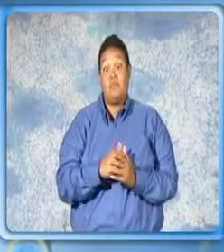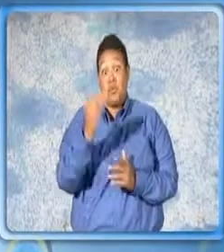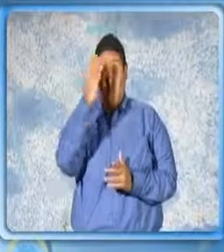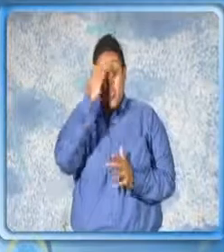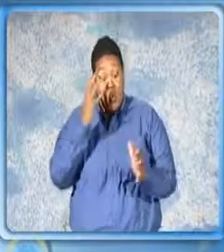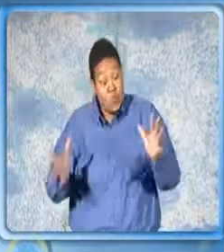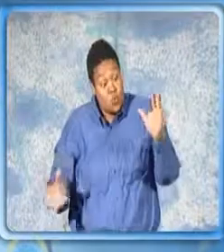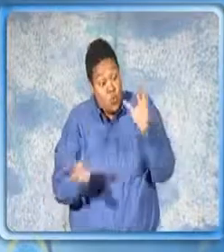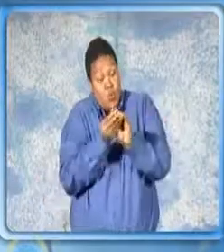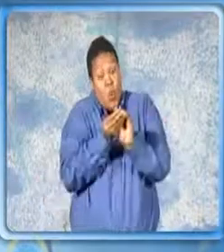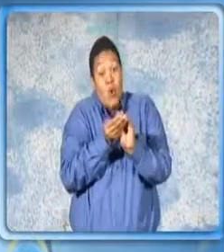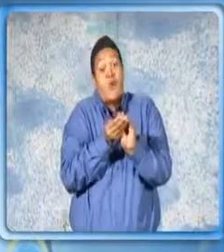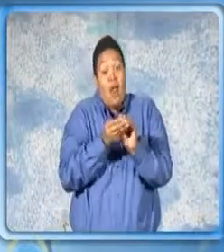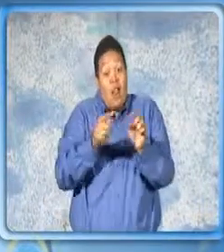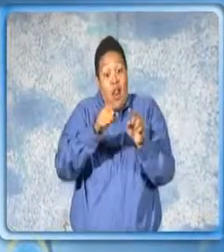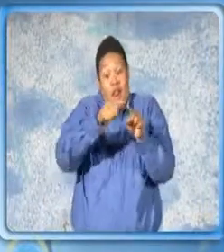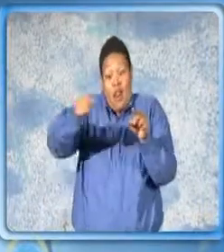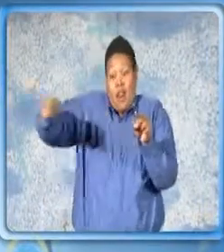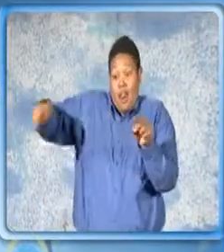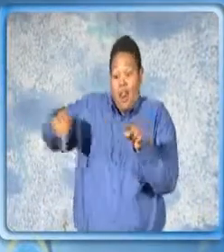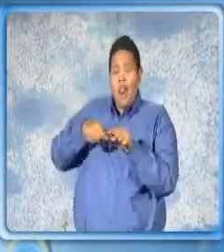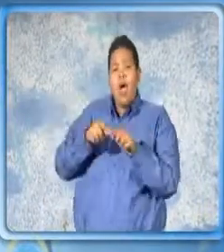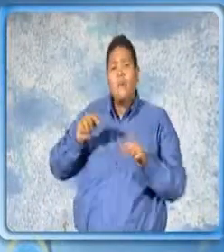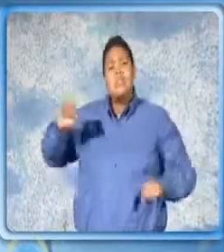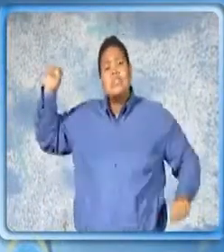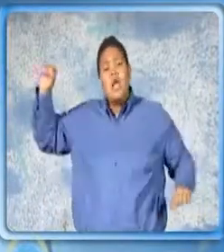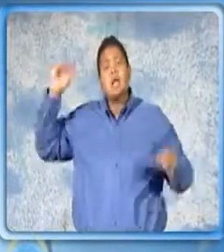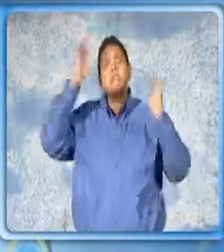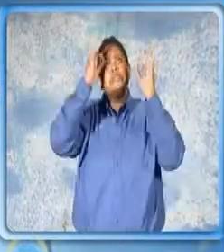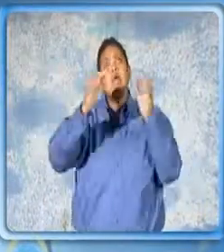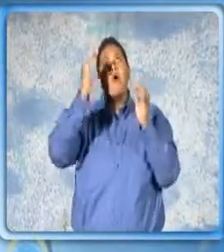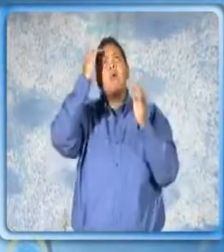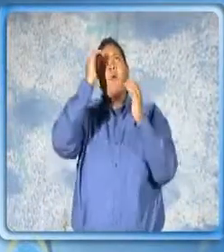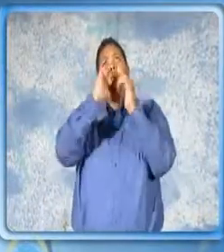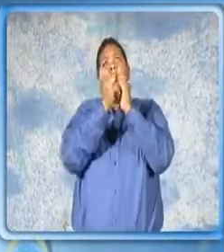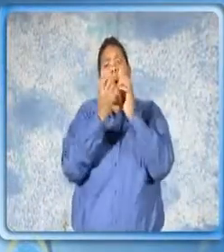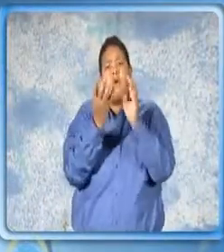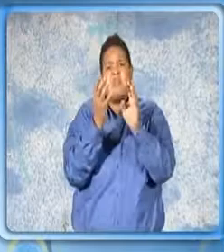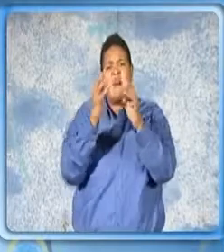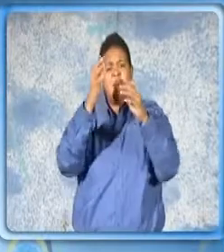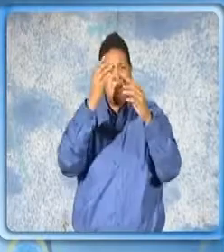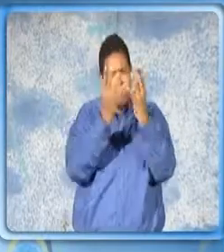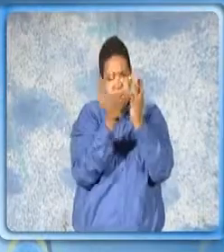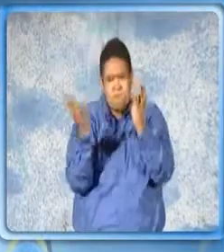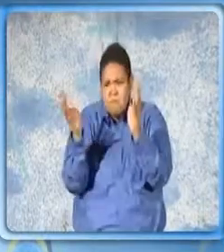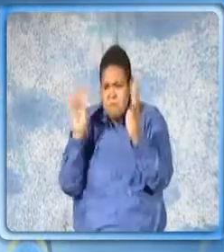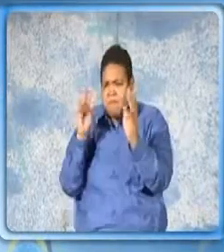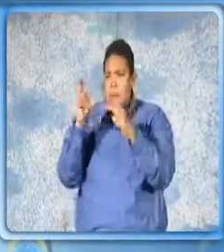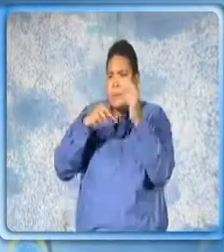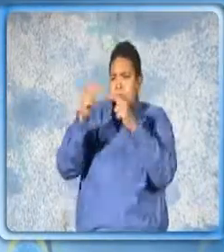total distance around the stadium allowed us to determine the length of fencing needed to build the fence around it.